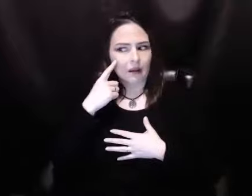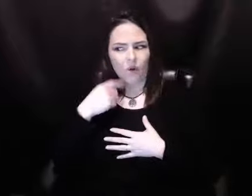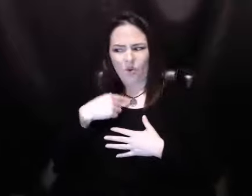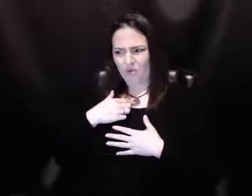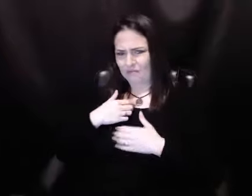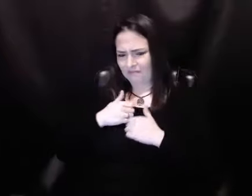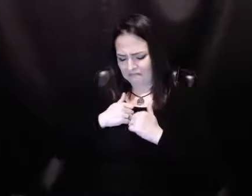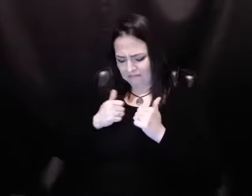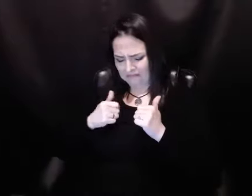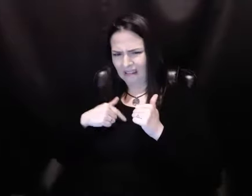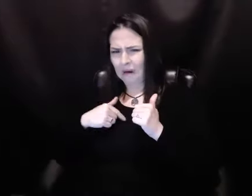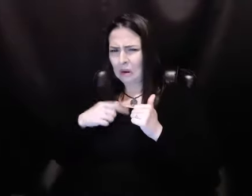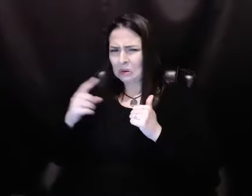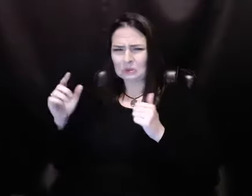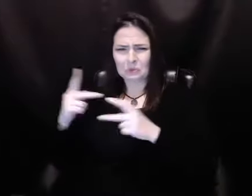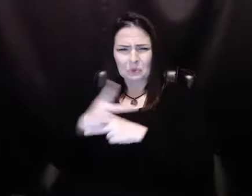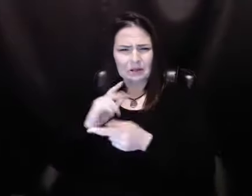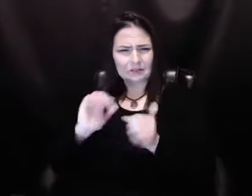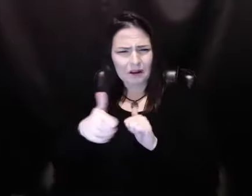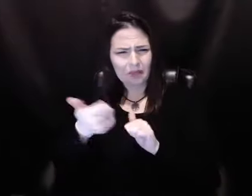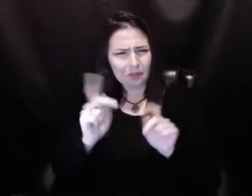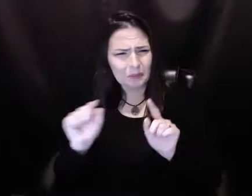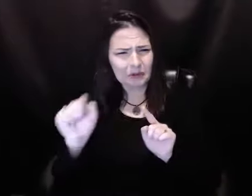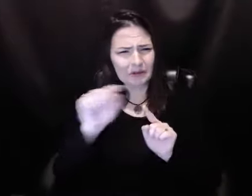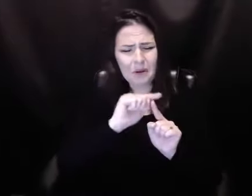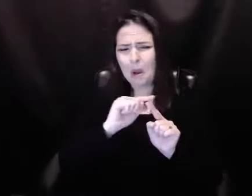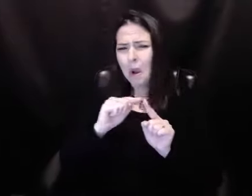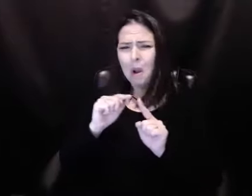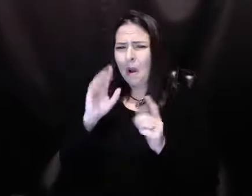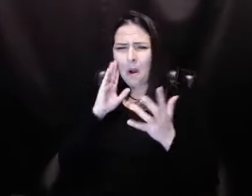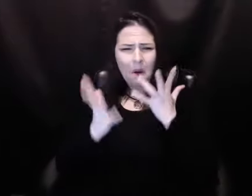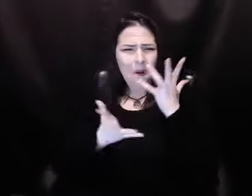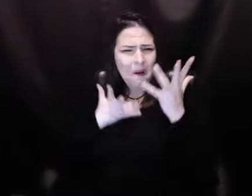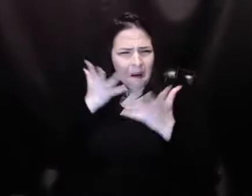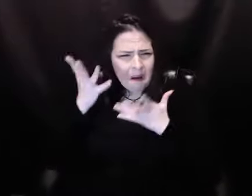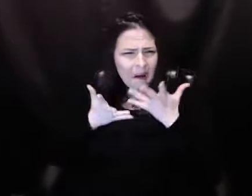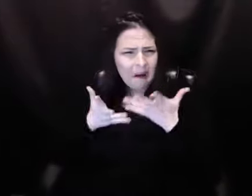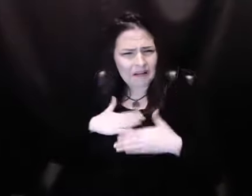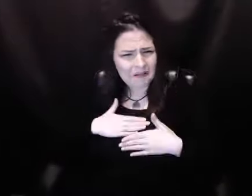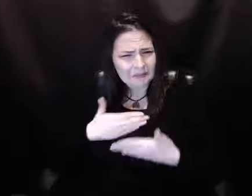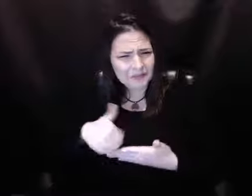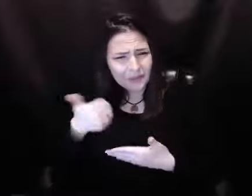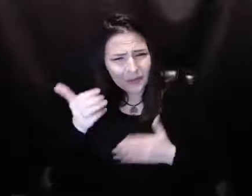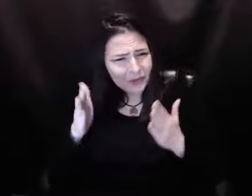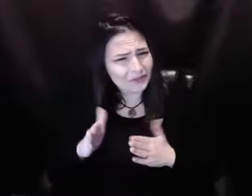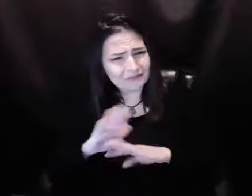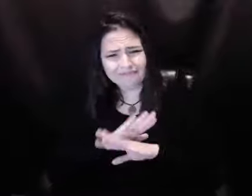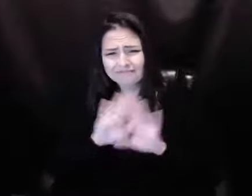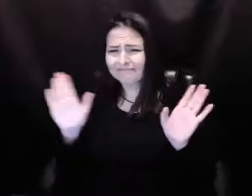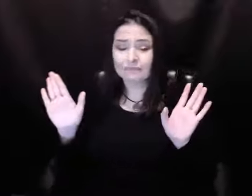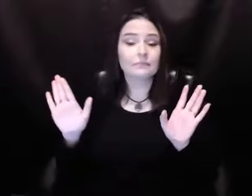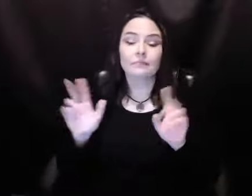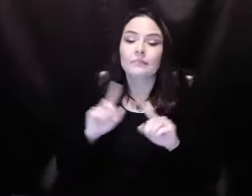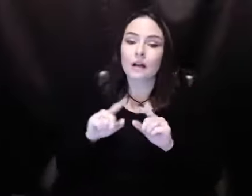another human being the exact nature of our wrongs. In How Al-Anon Works, on page 53, it